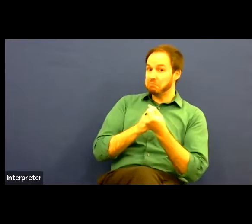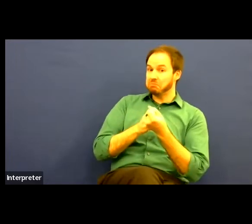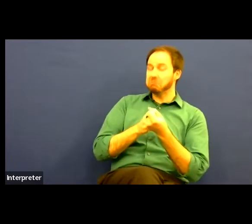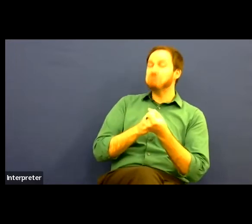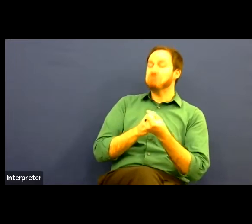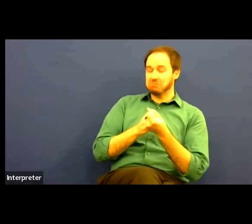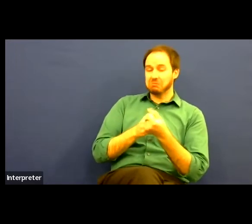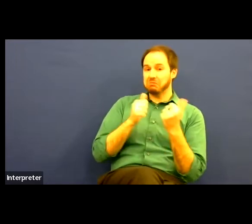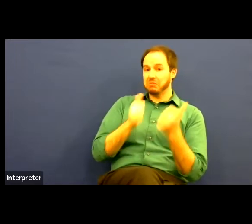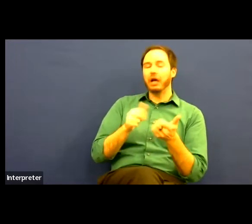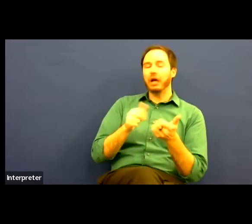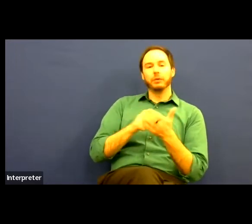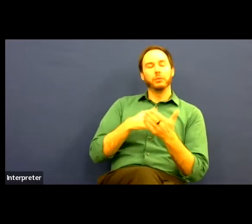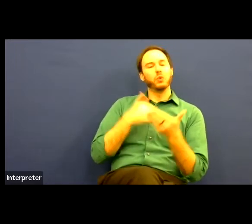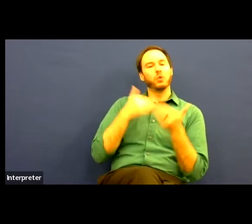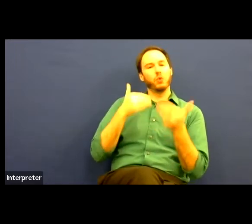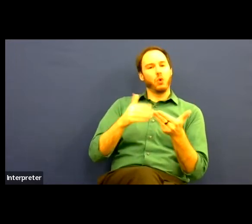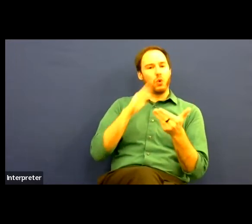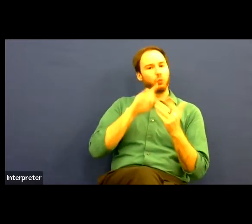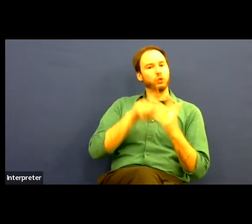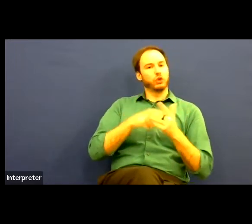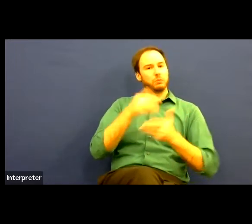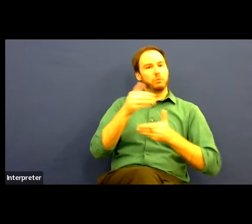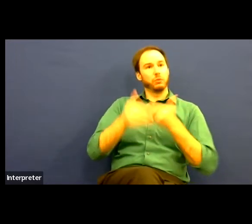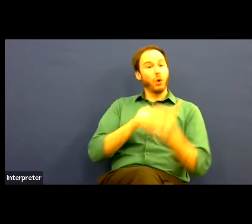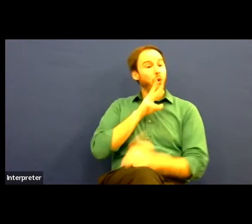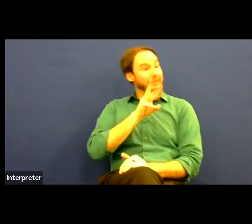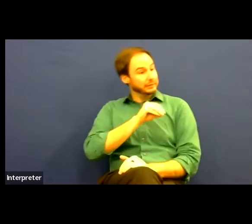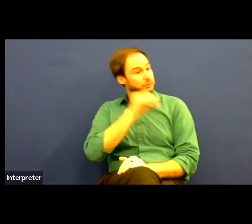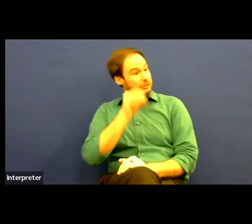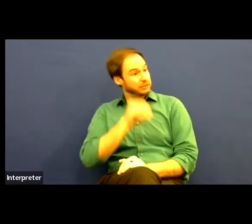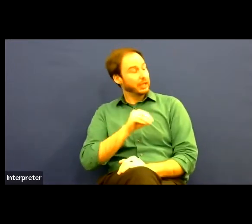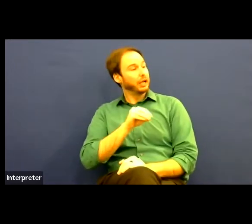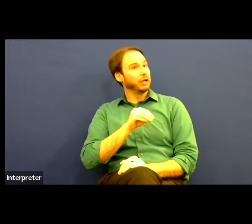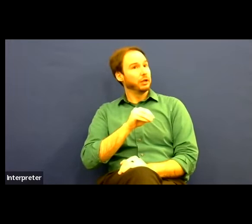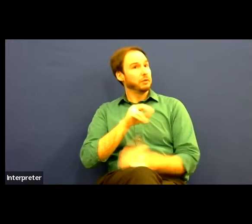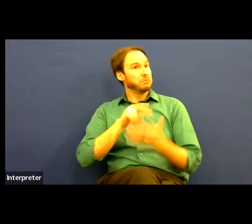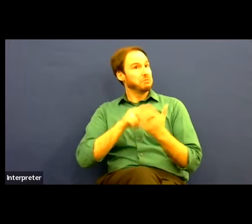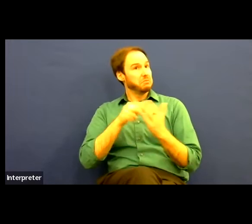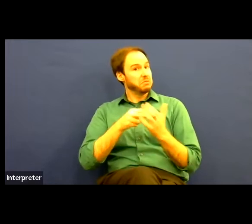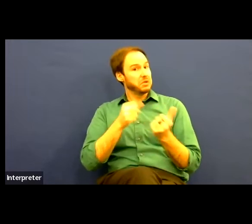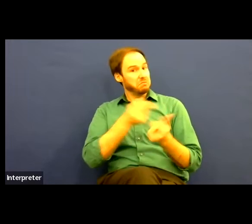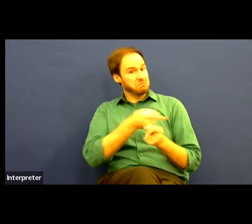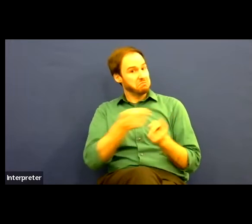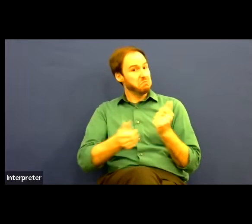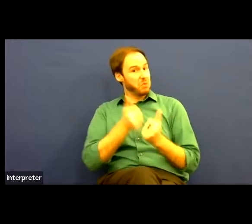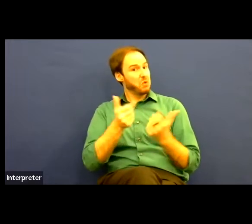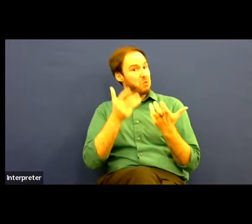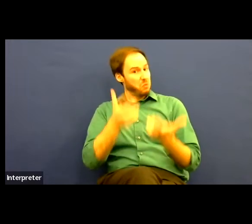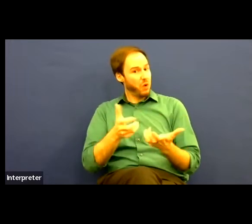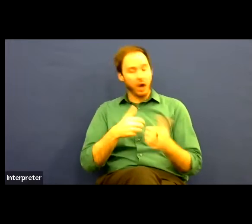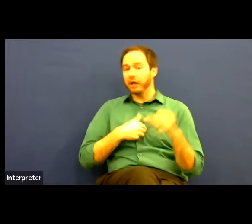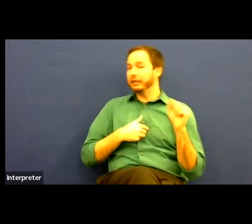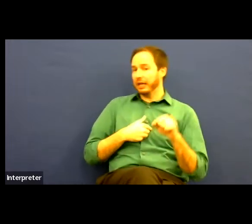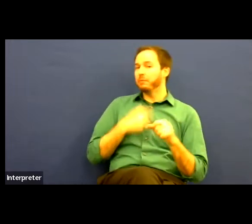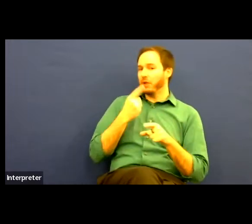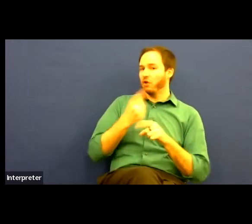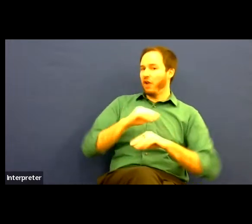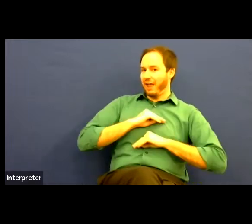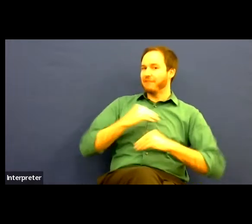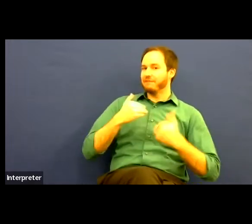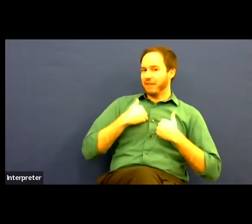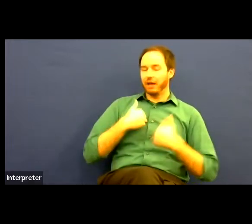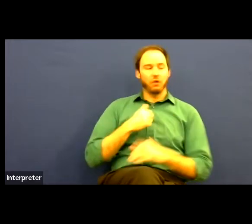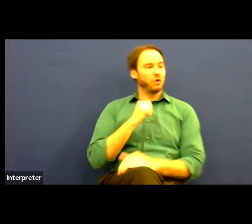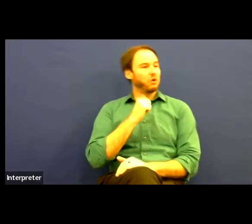we had 60% positive response. Oh, 60%. Yeah, So there's the majority that, and that's Correct. what you need. that's what Okay. we